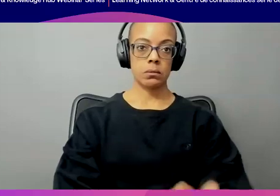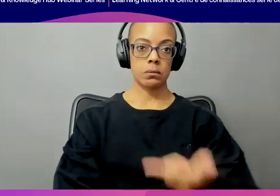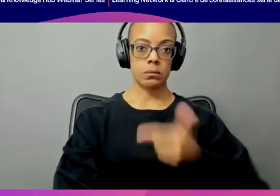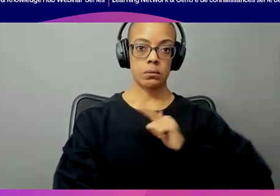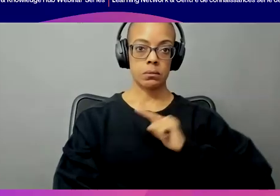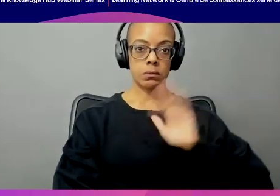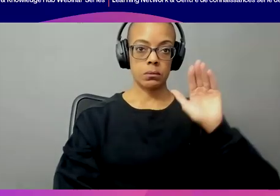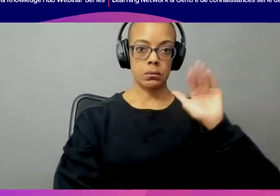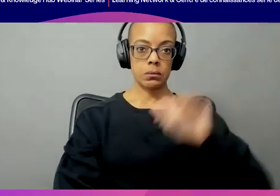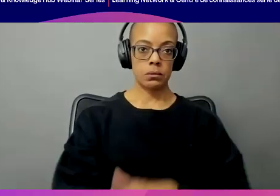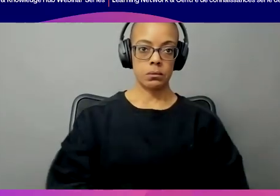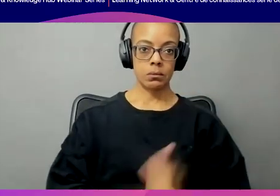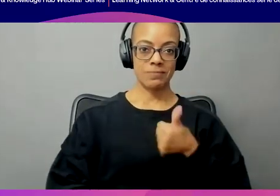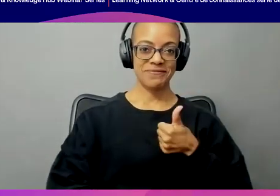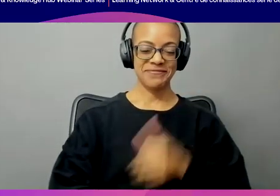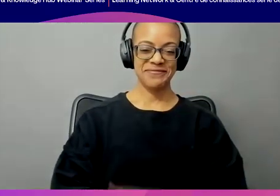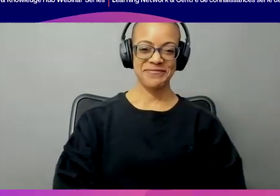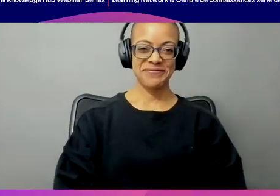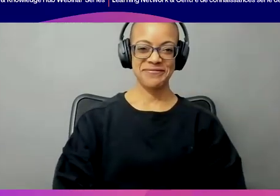you summarized that really well. Yeah.